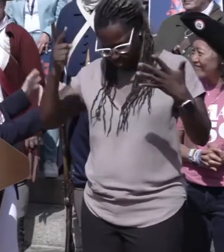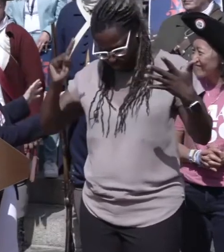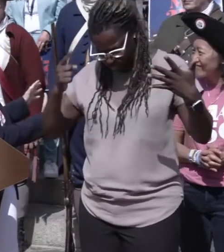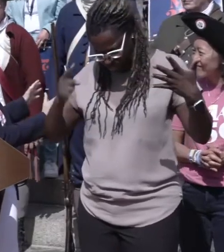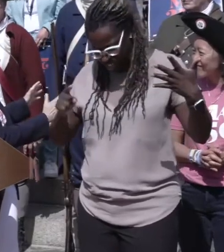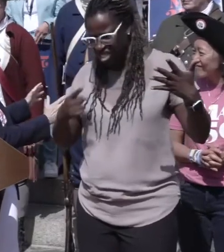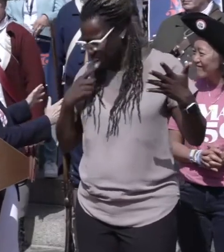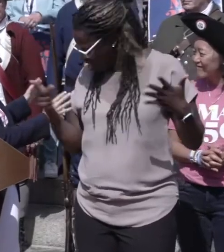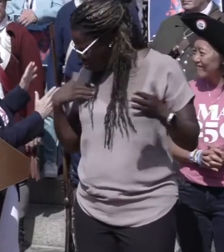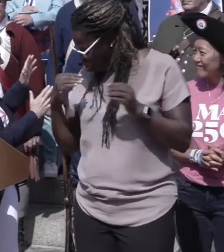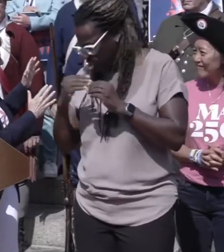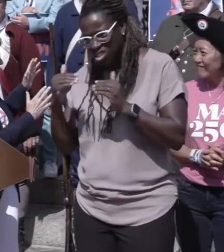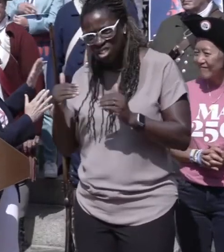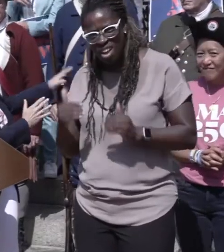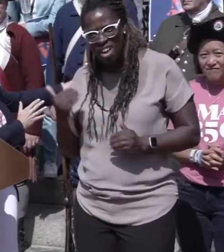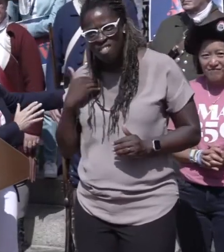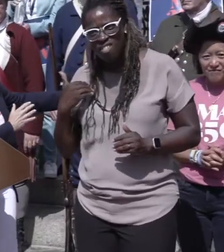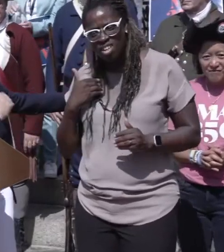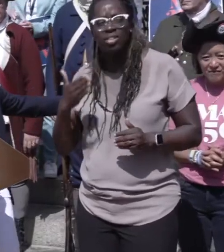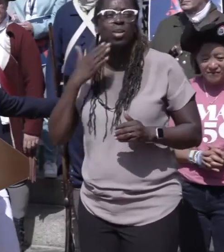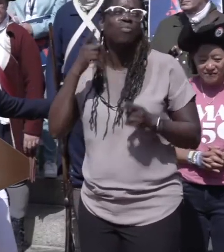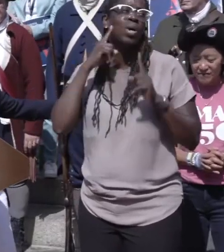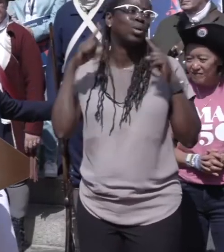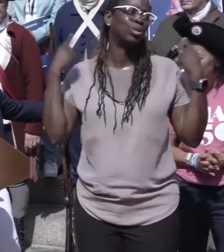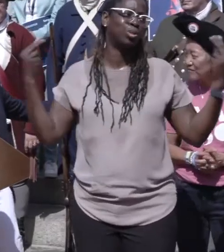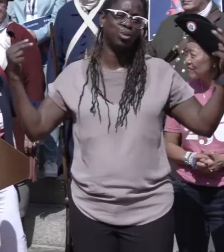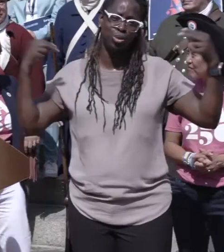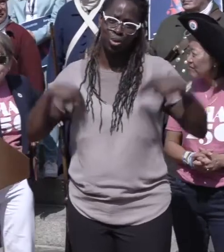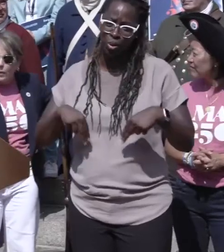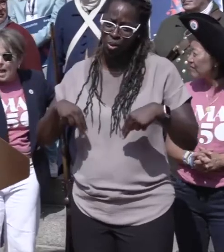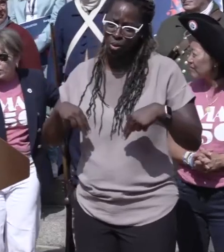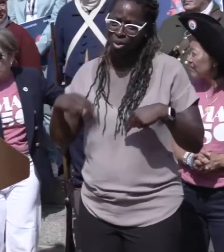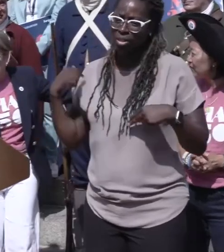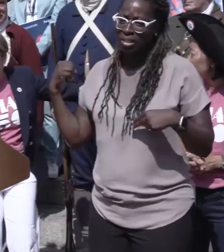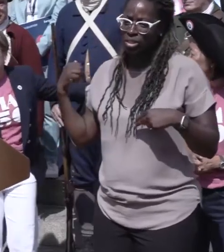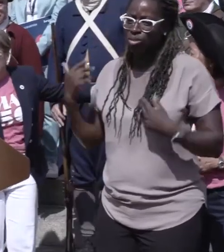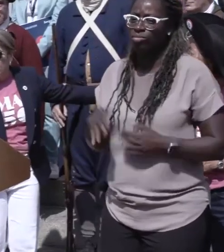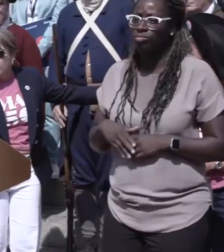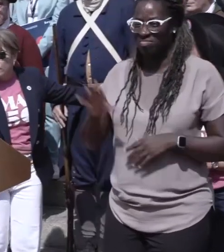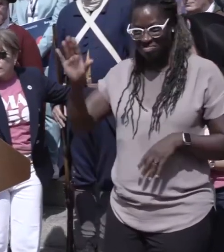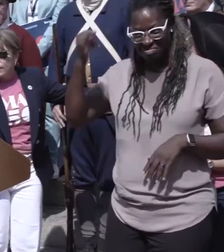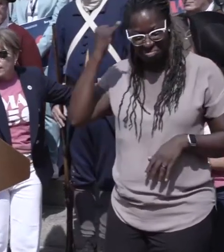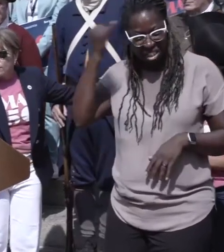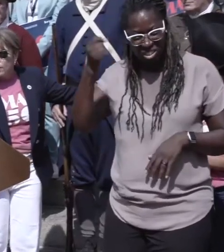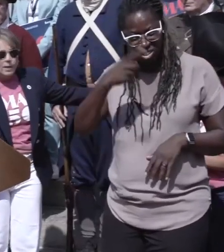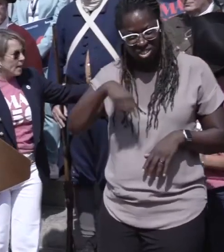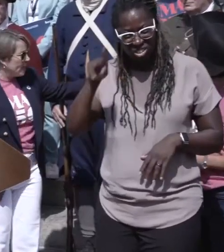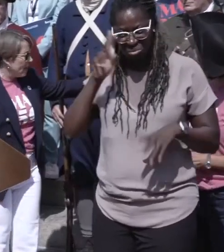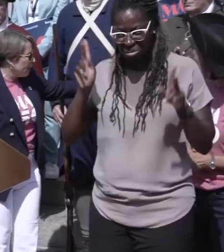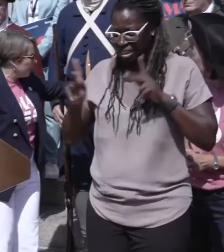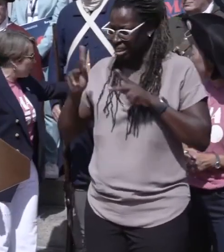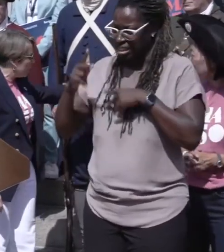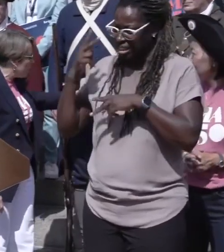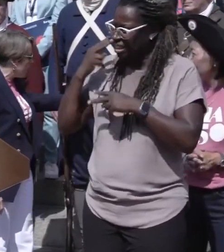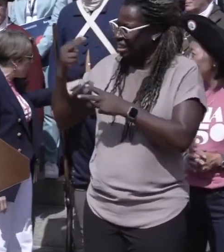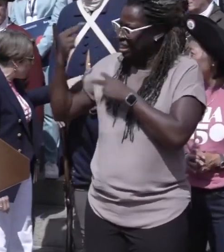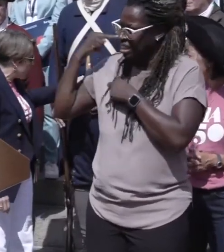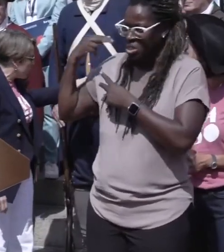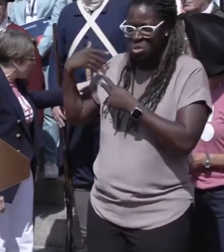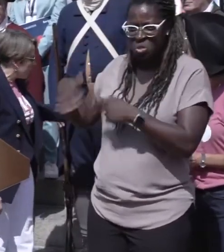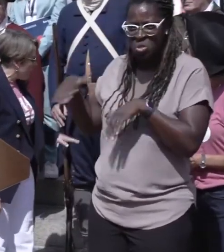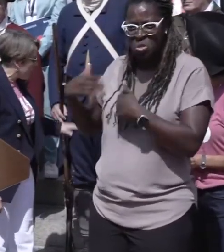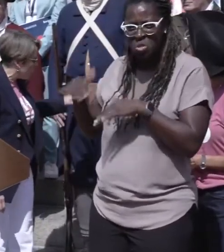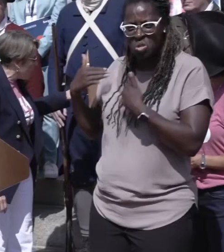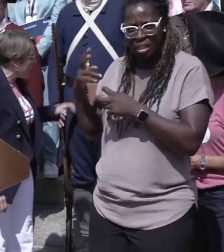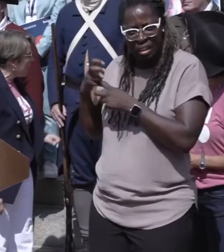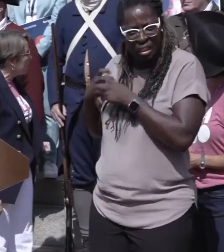in and standing strong. Imagine, to Secretary Howe's point, what people actually went through, you know, and just look at what